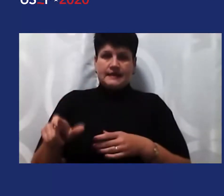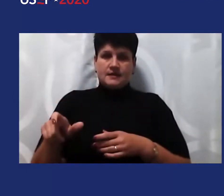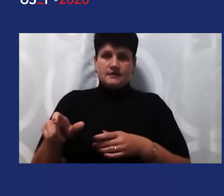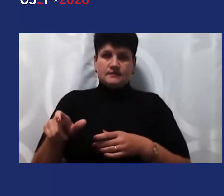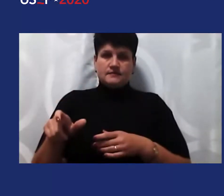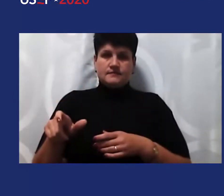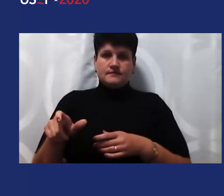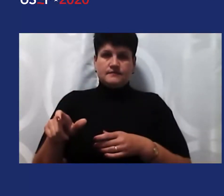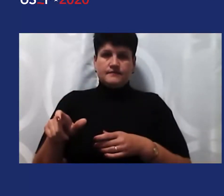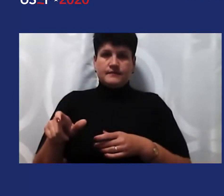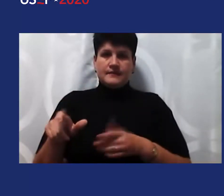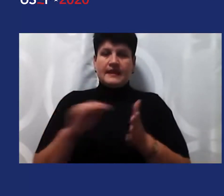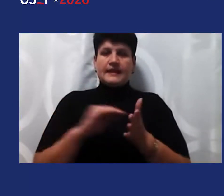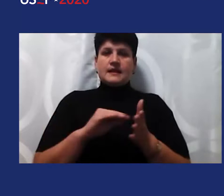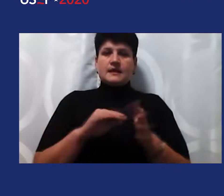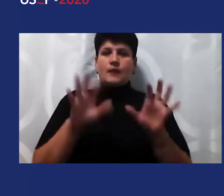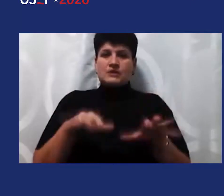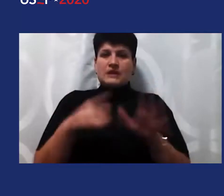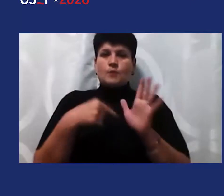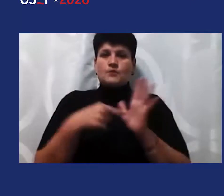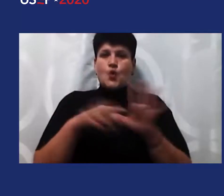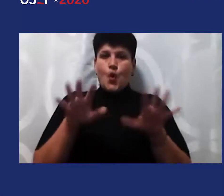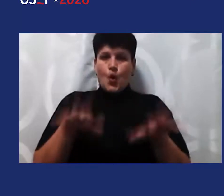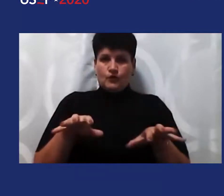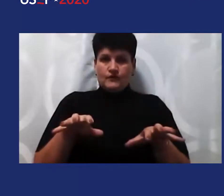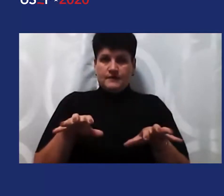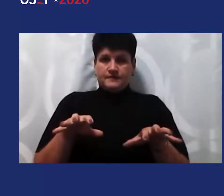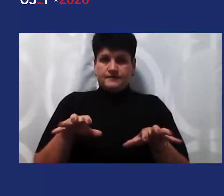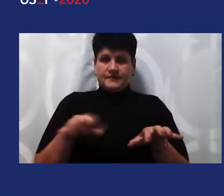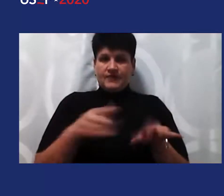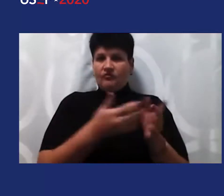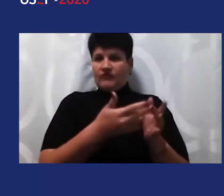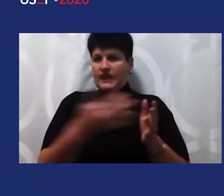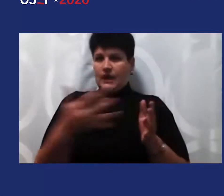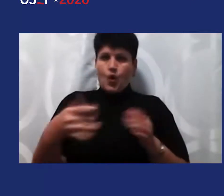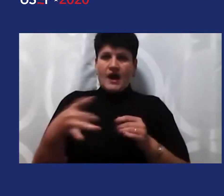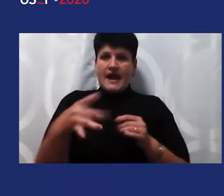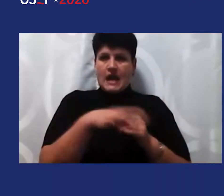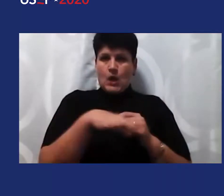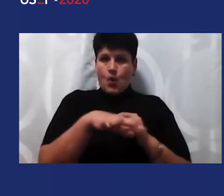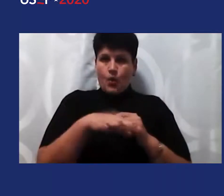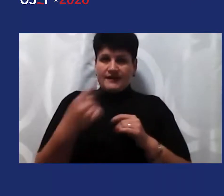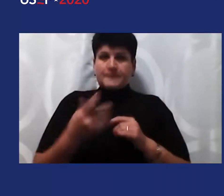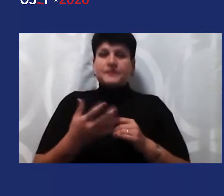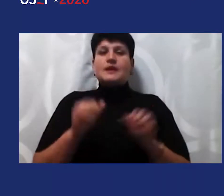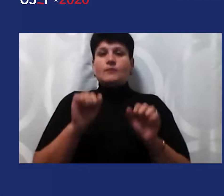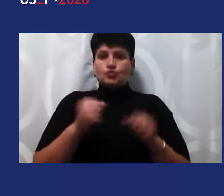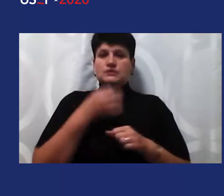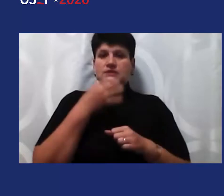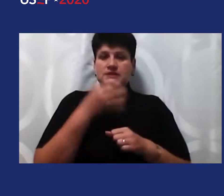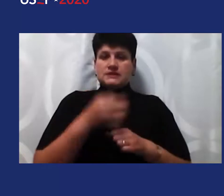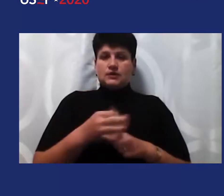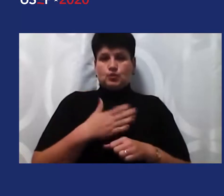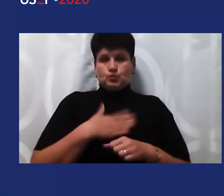way pages of mayors candidates pages